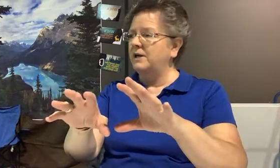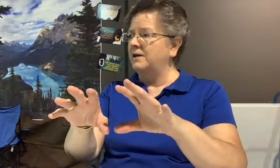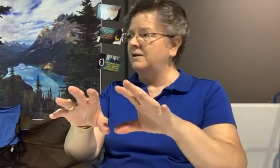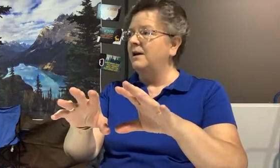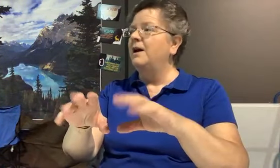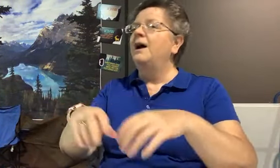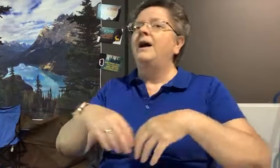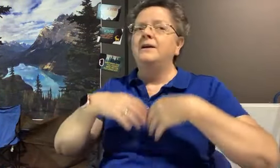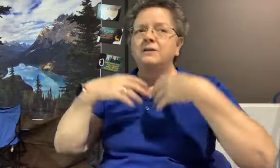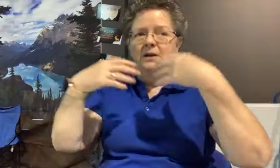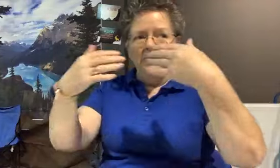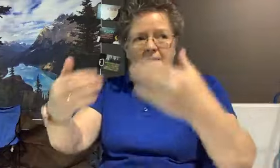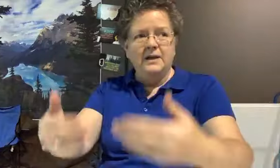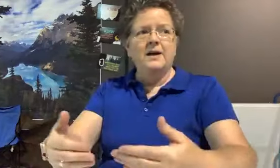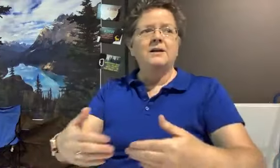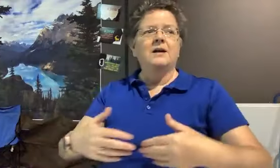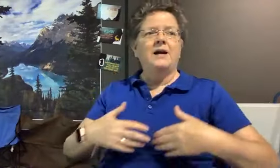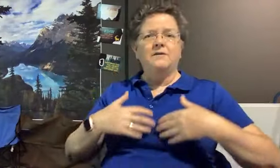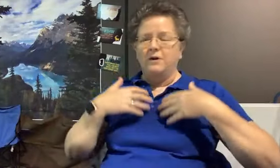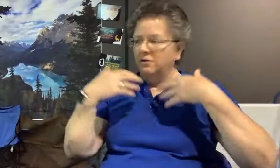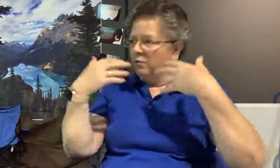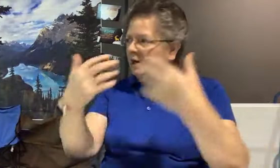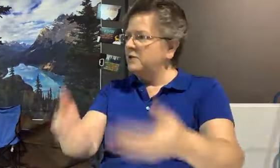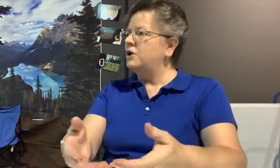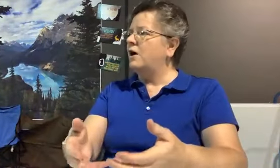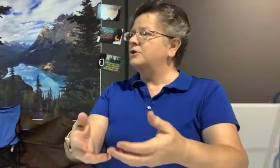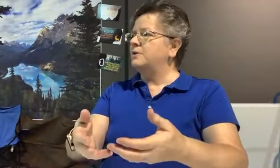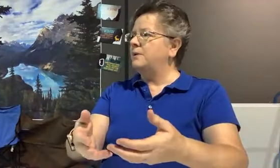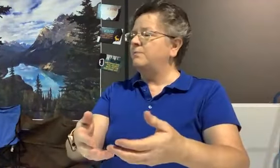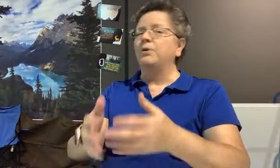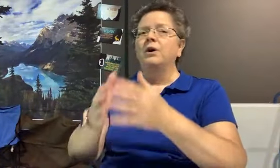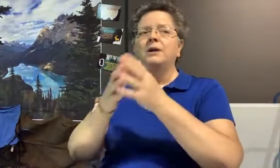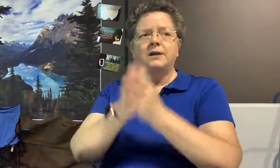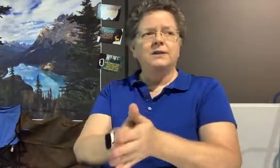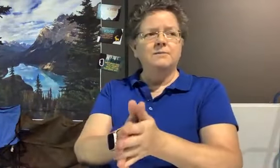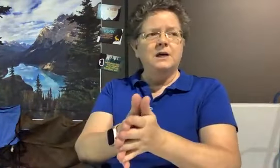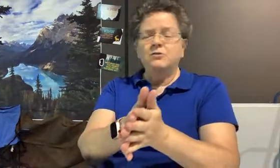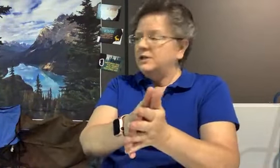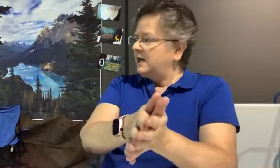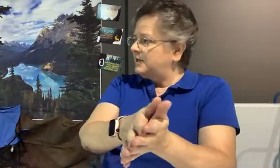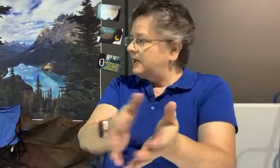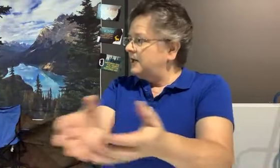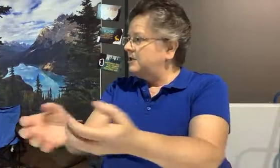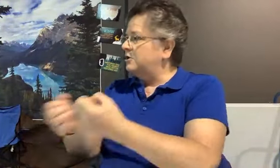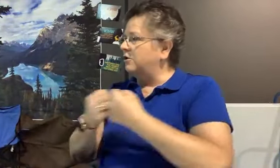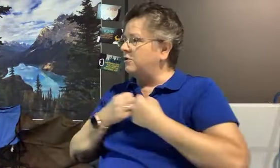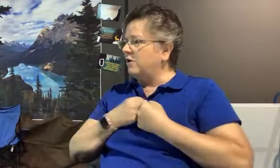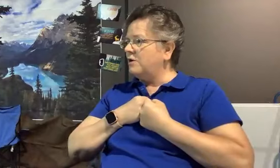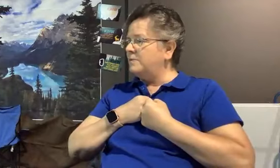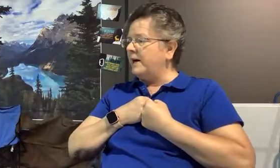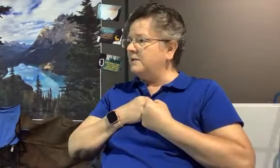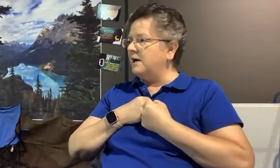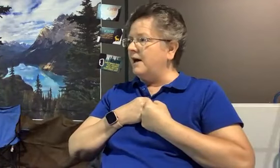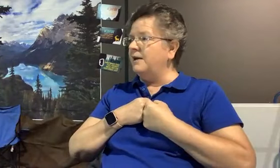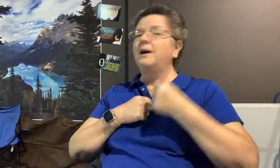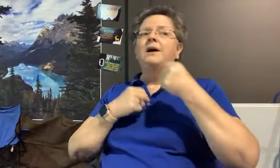in and get, kind of recharge the people, get them to understand they need to turn their hearts back to God.